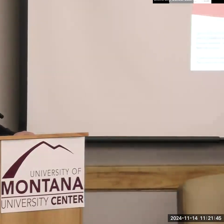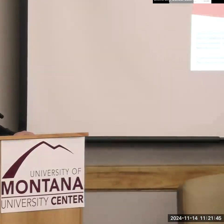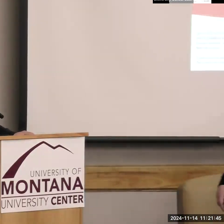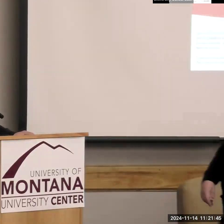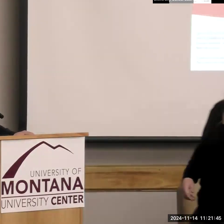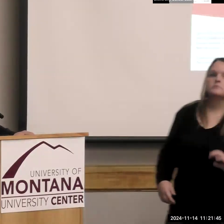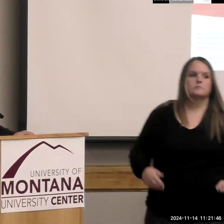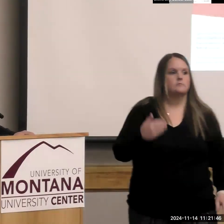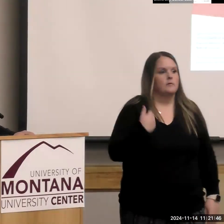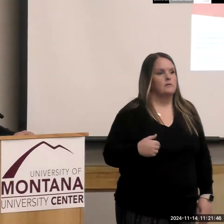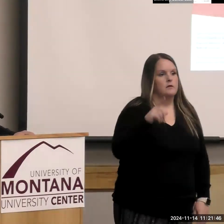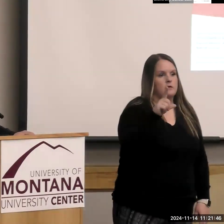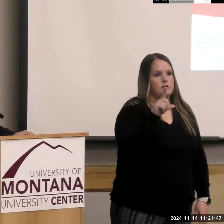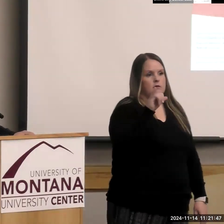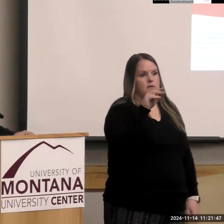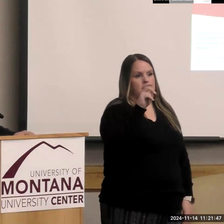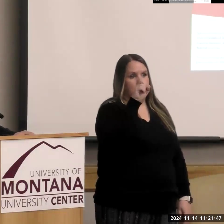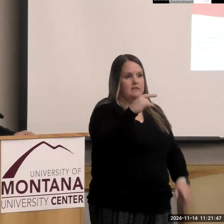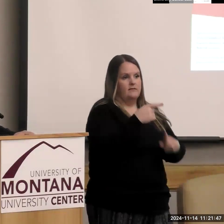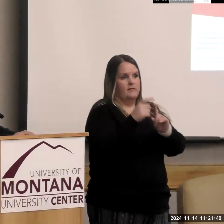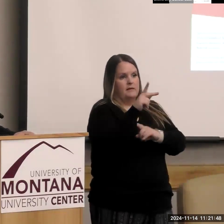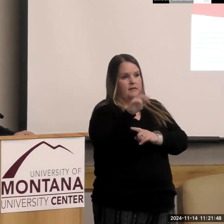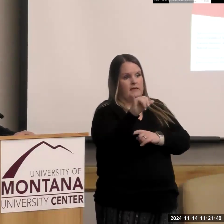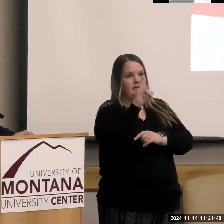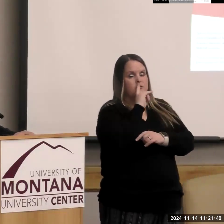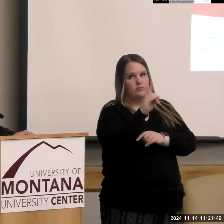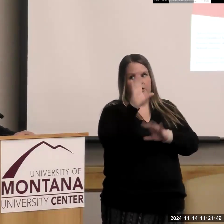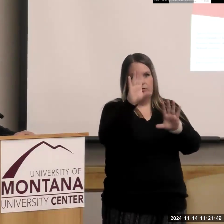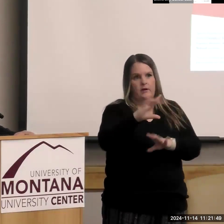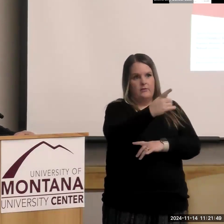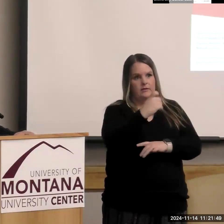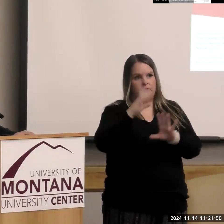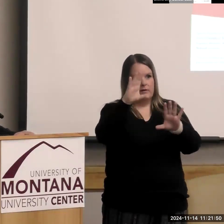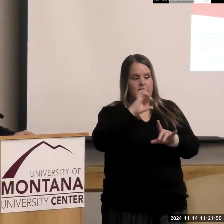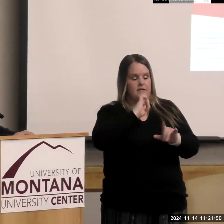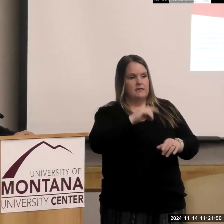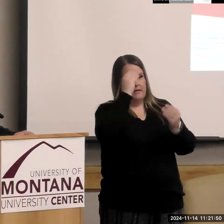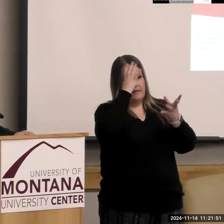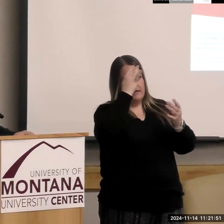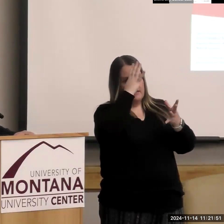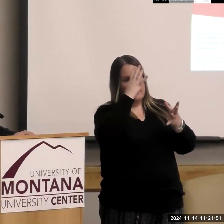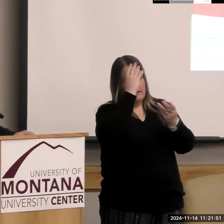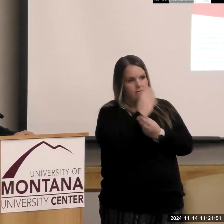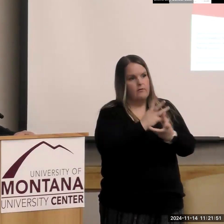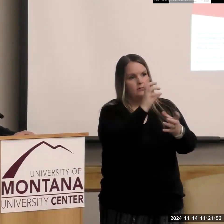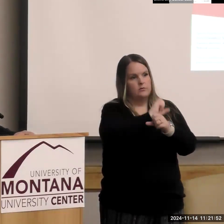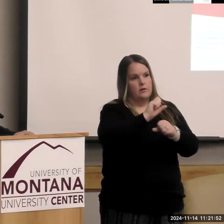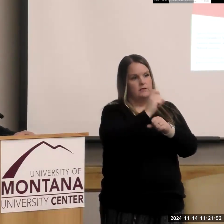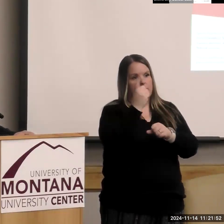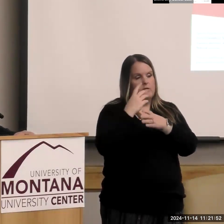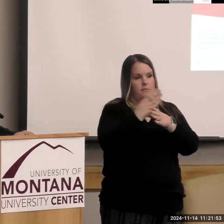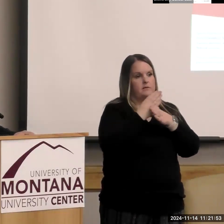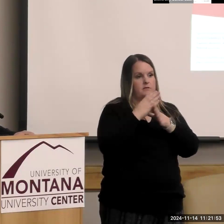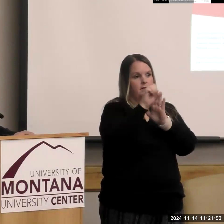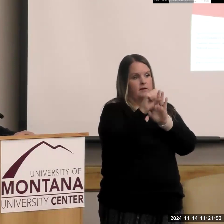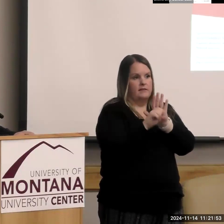answer, Tom, that really the data informs the work is so important. And so I just wanted to share something that we've been working on in